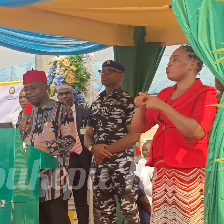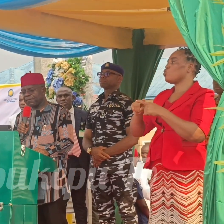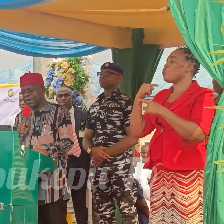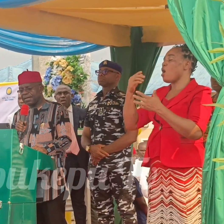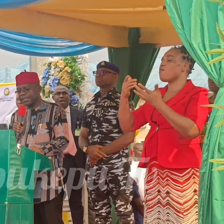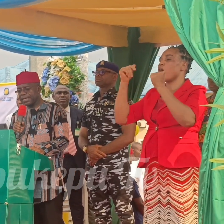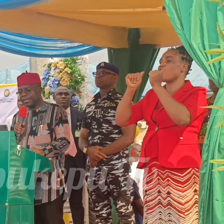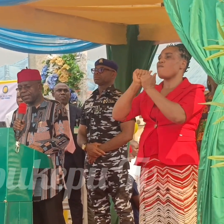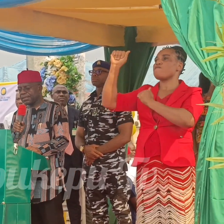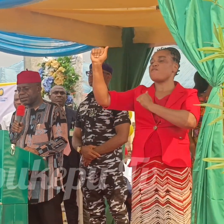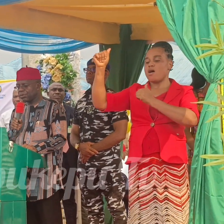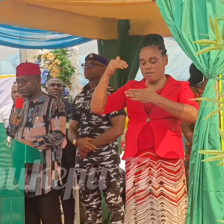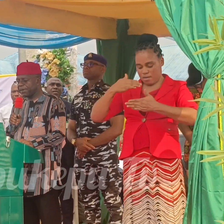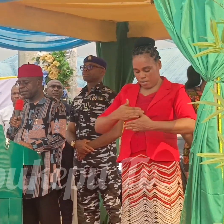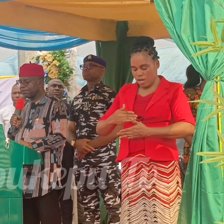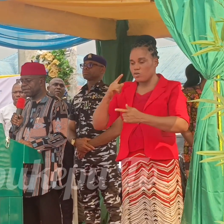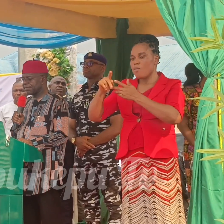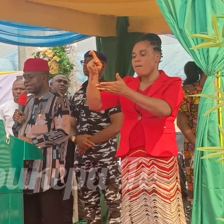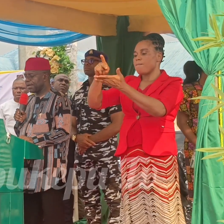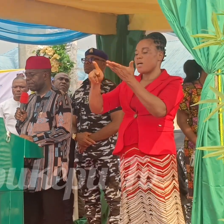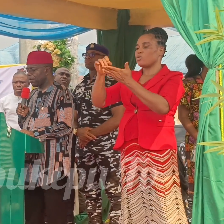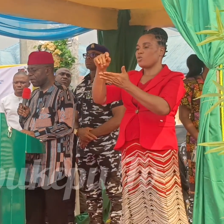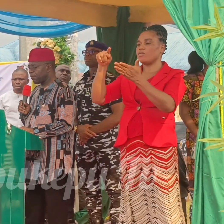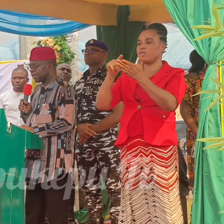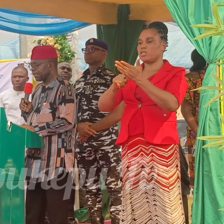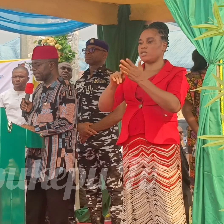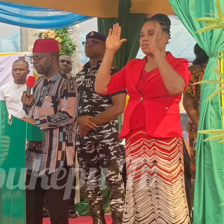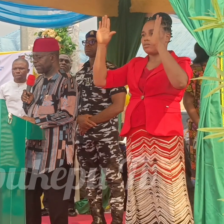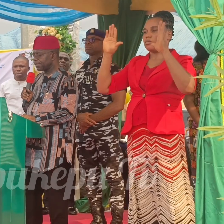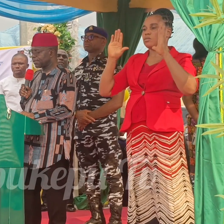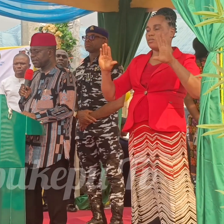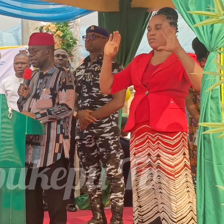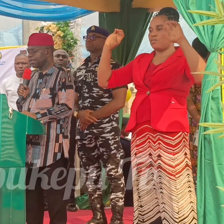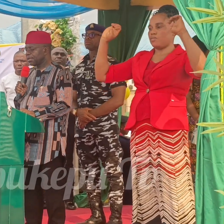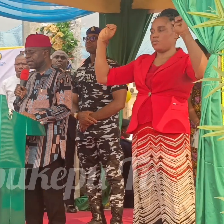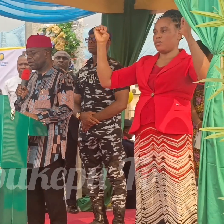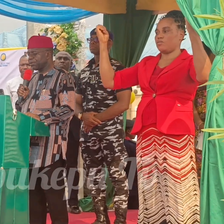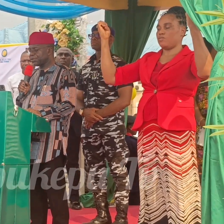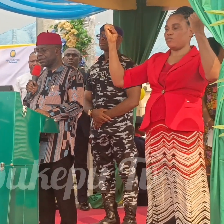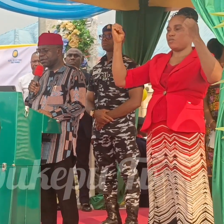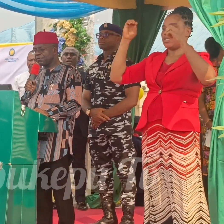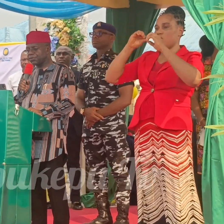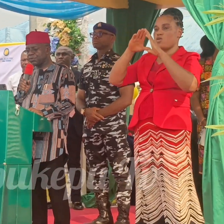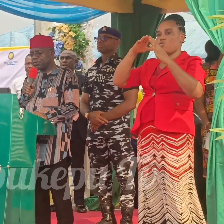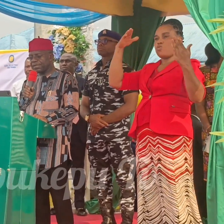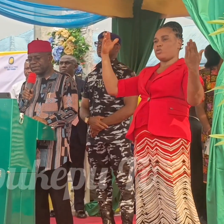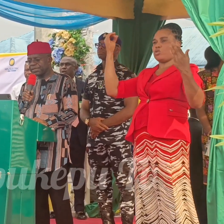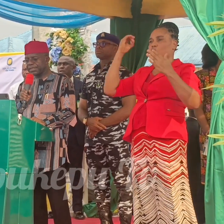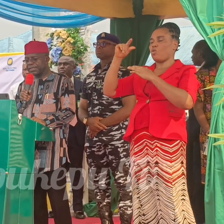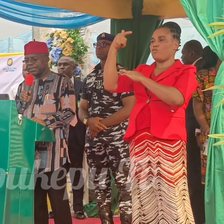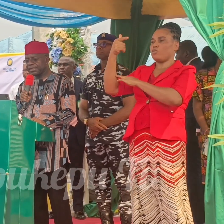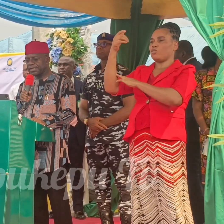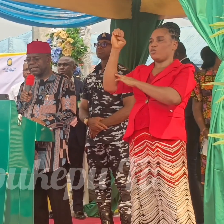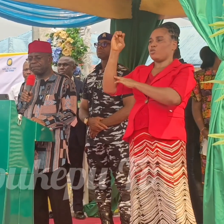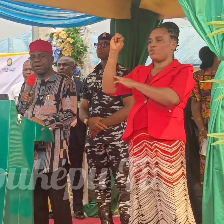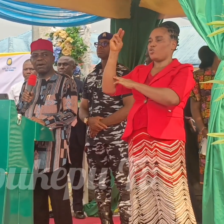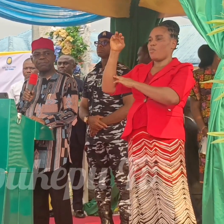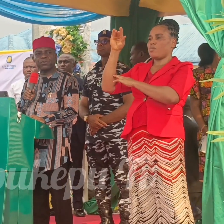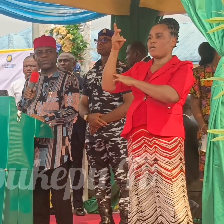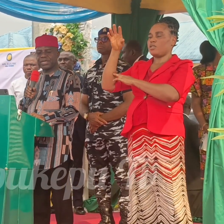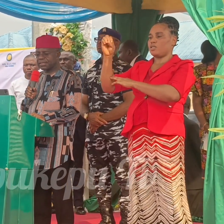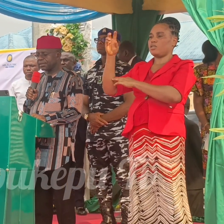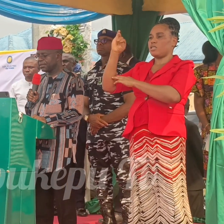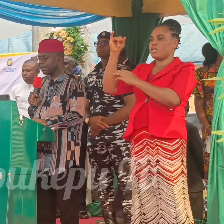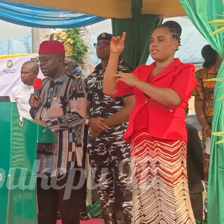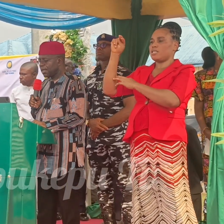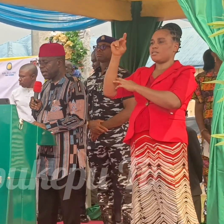from far and near to be part of this epoch-making event, the commissioning of Geometric Integrated Power